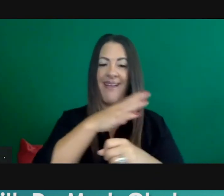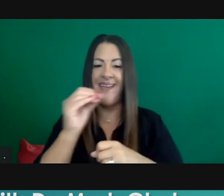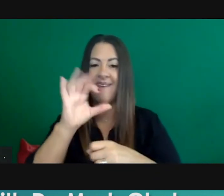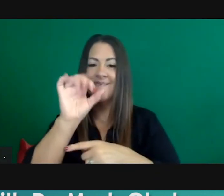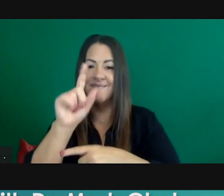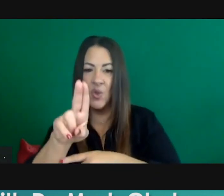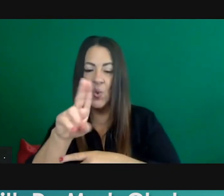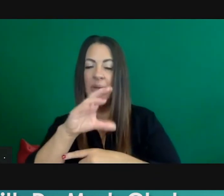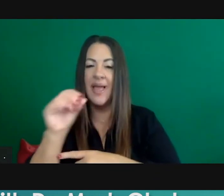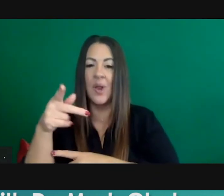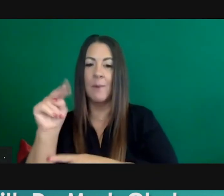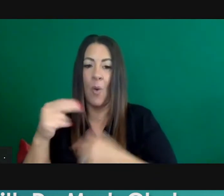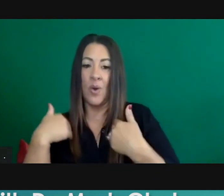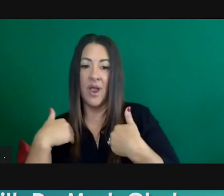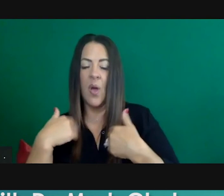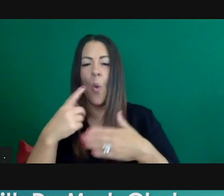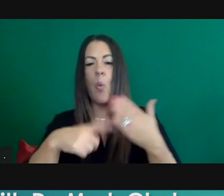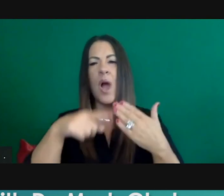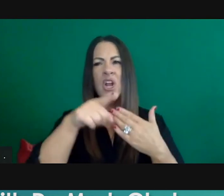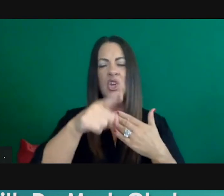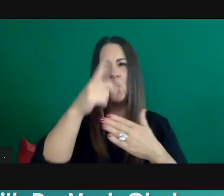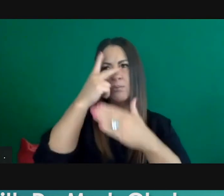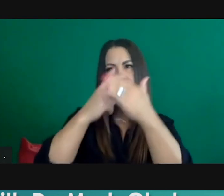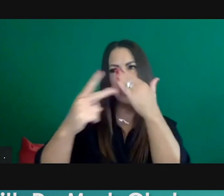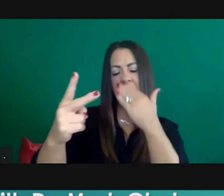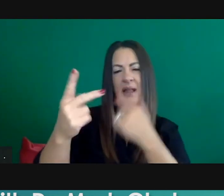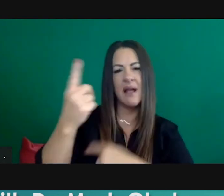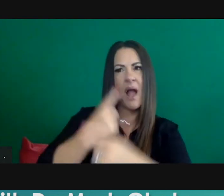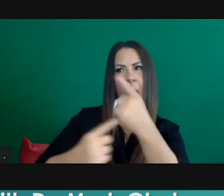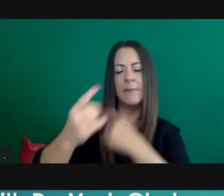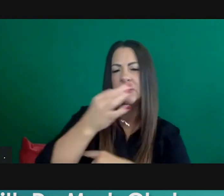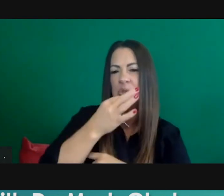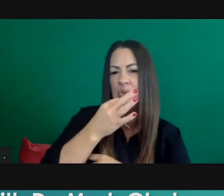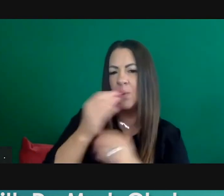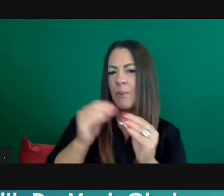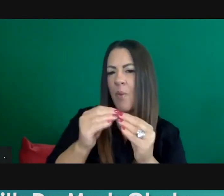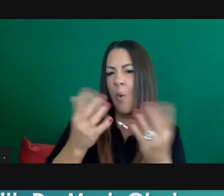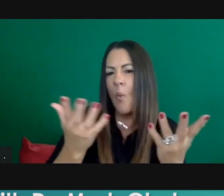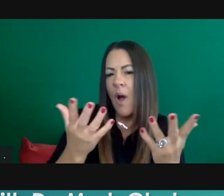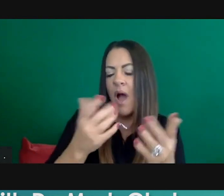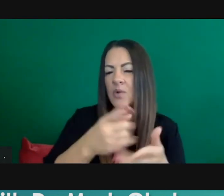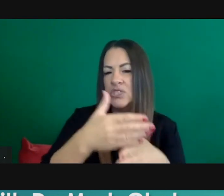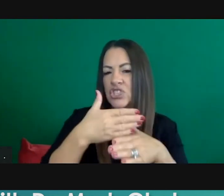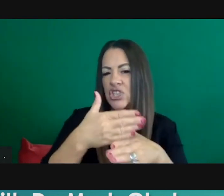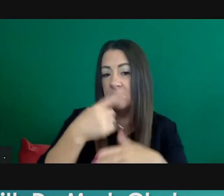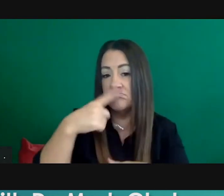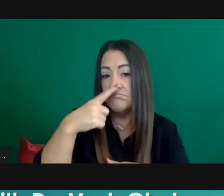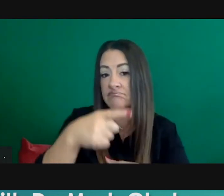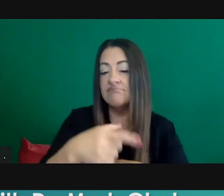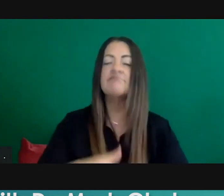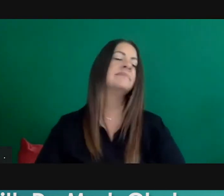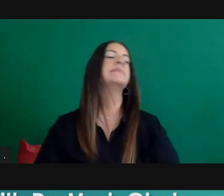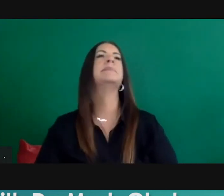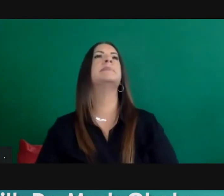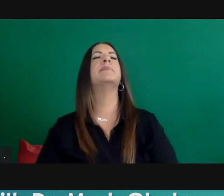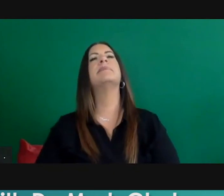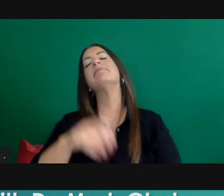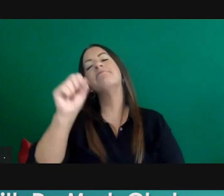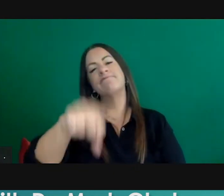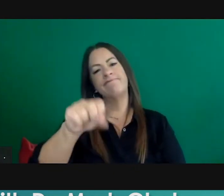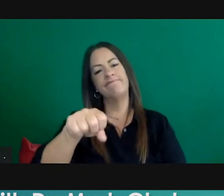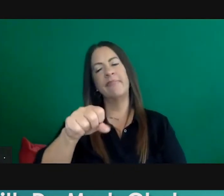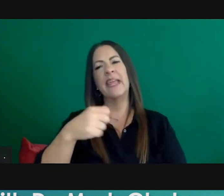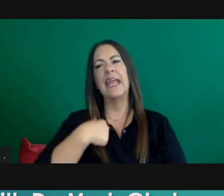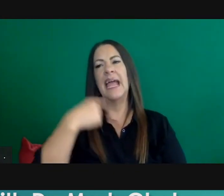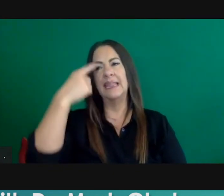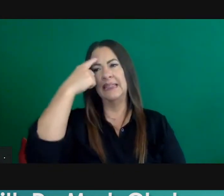here? Yeah, I think it's those two things, and thank you for the question. I will say, as we move forward